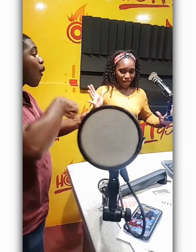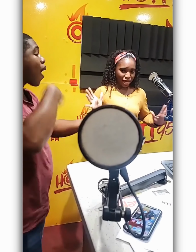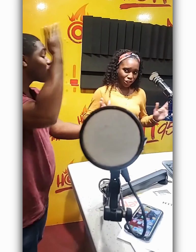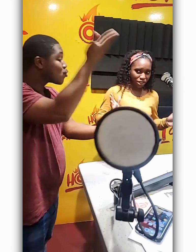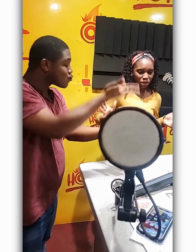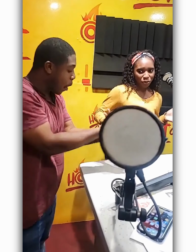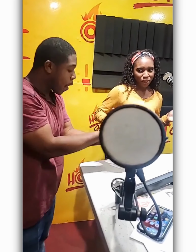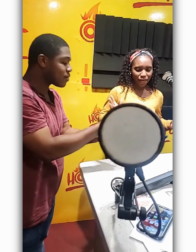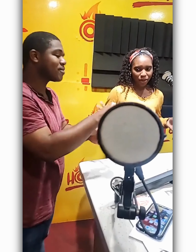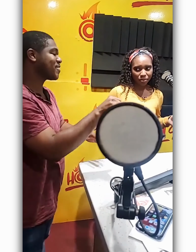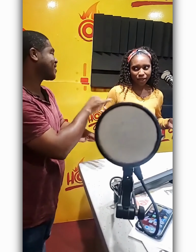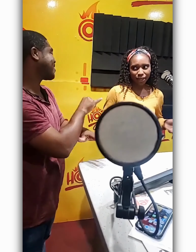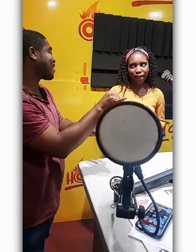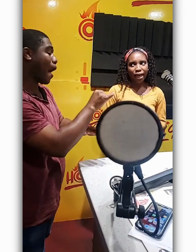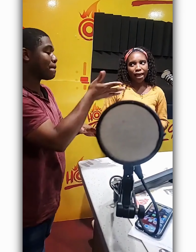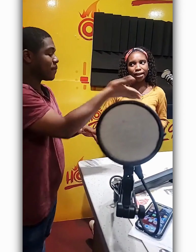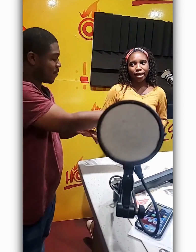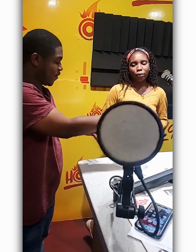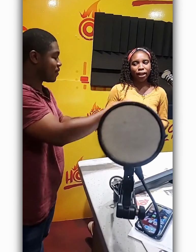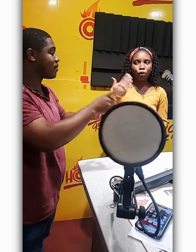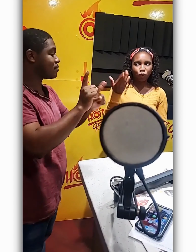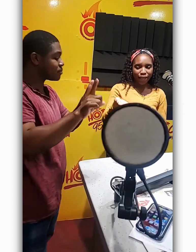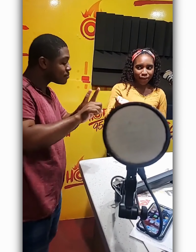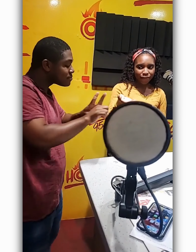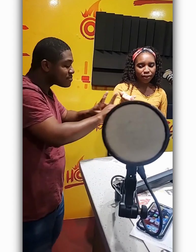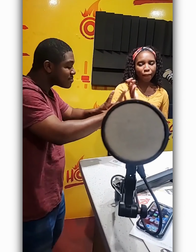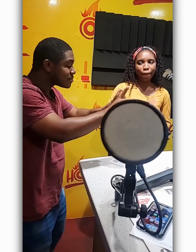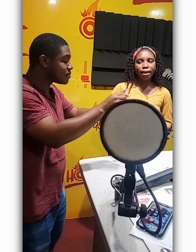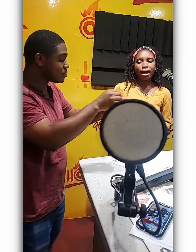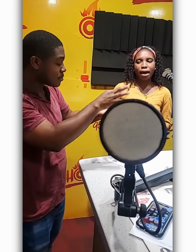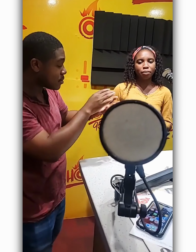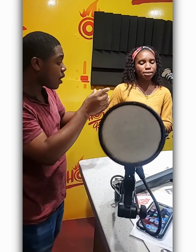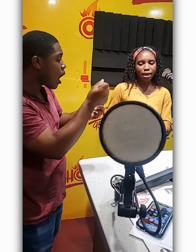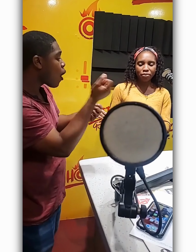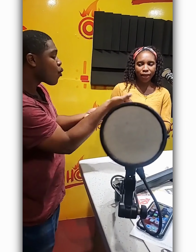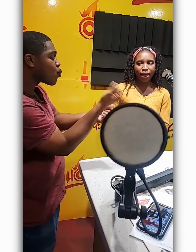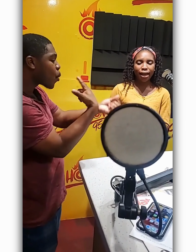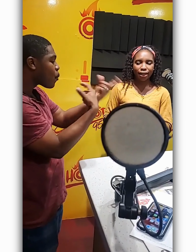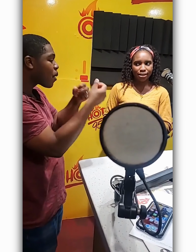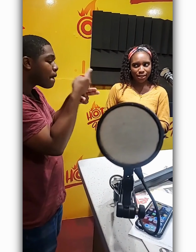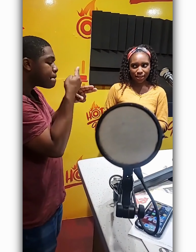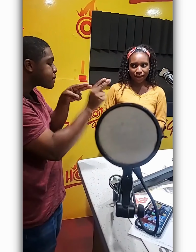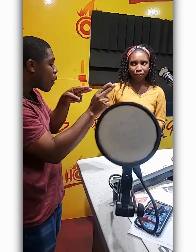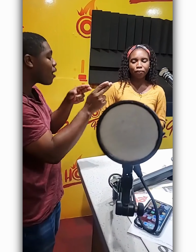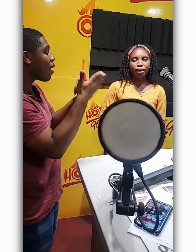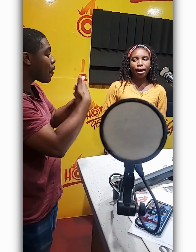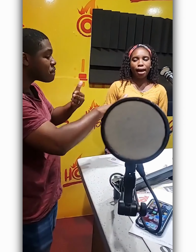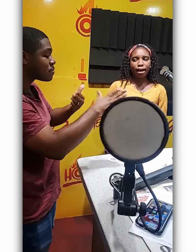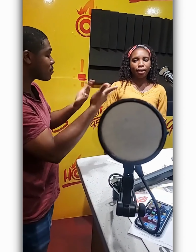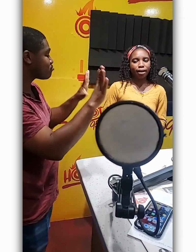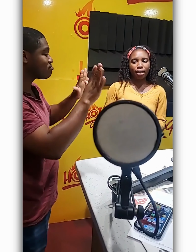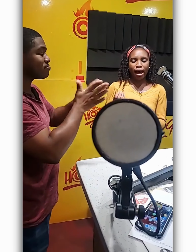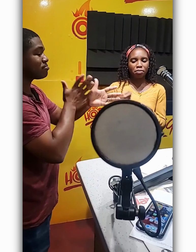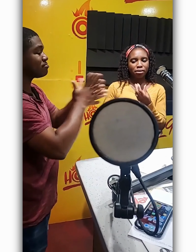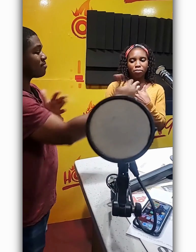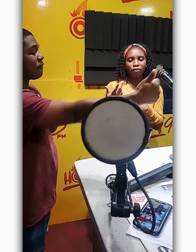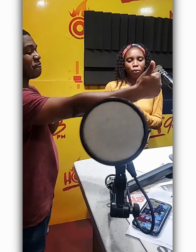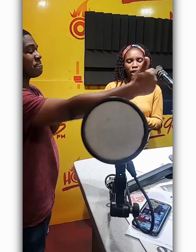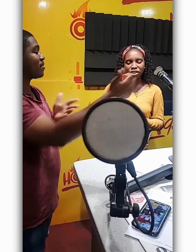gestures to communicate with me. And then when I arrived, same thing, I had an assistant, and they asked me some brief questions, and it